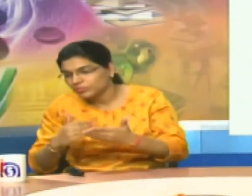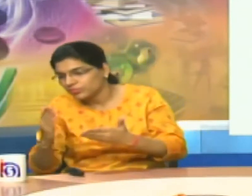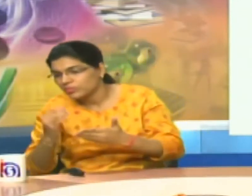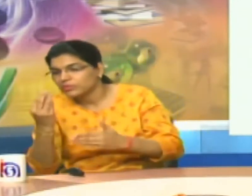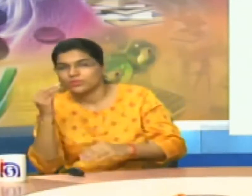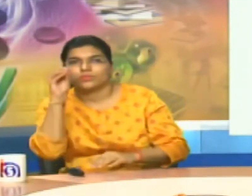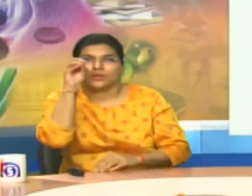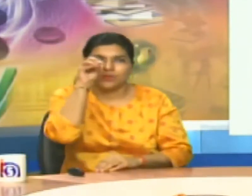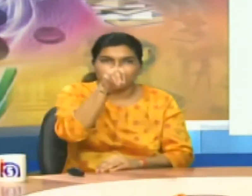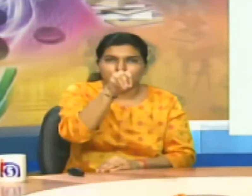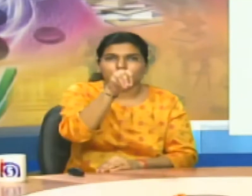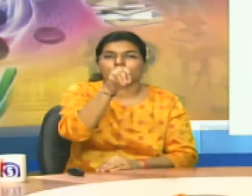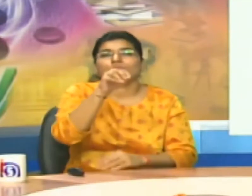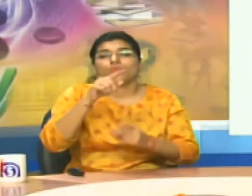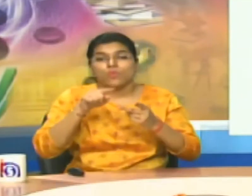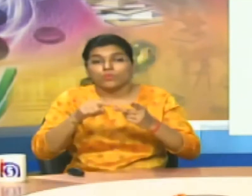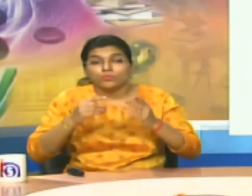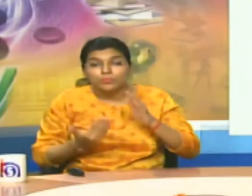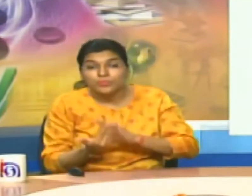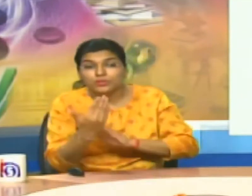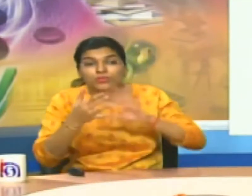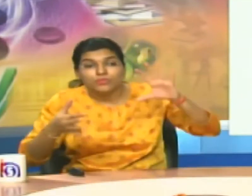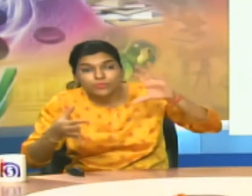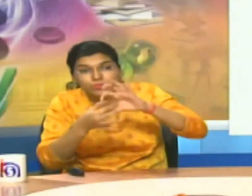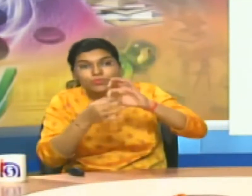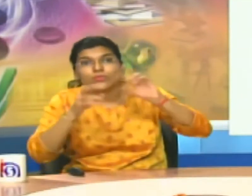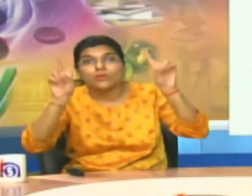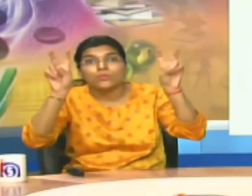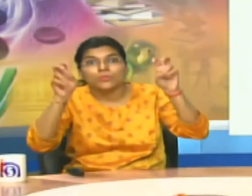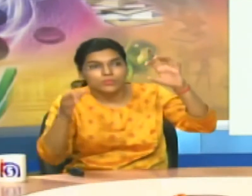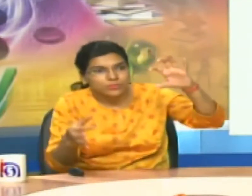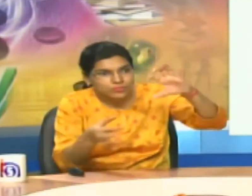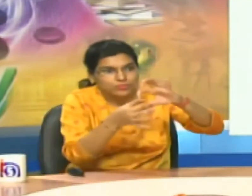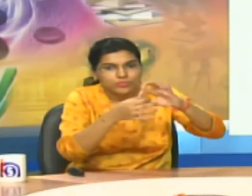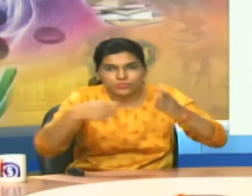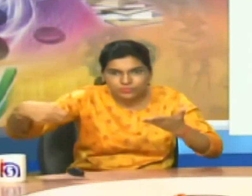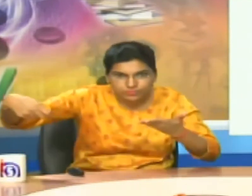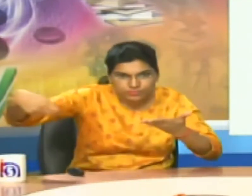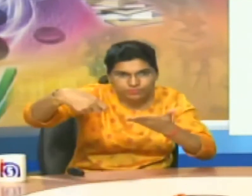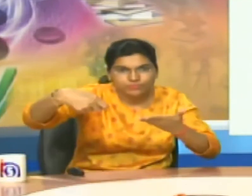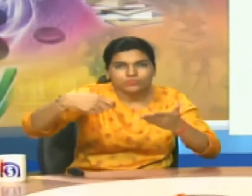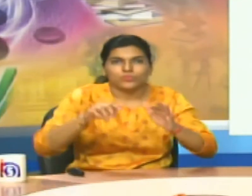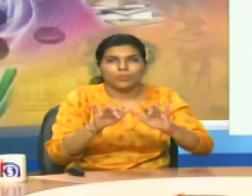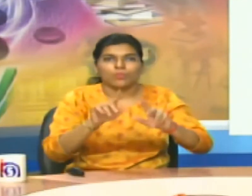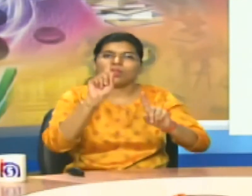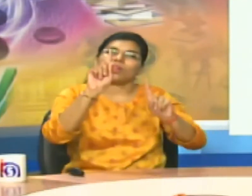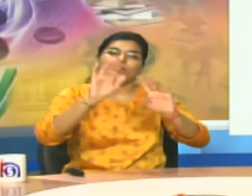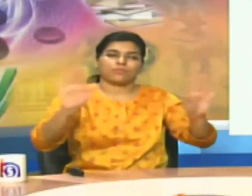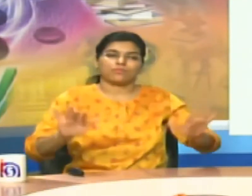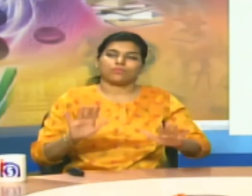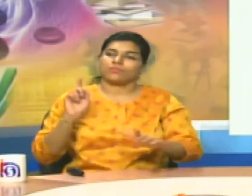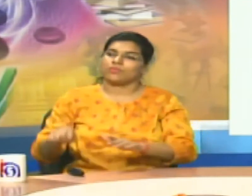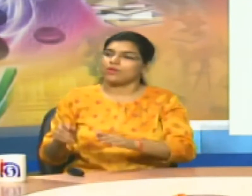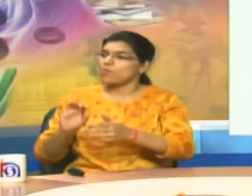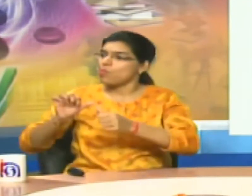print preview and see the print, how is it